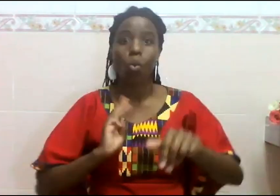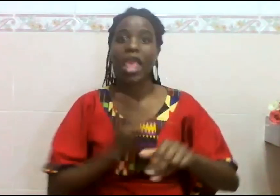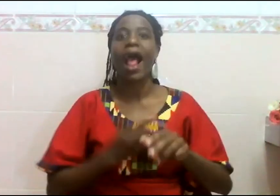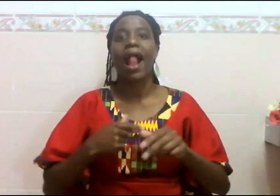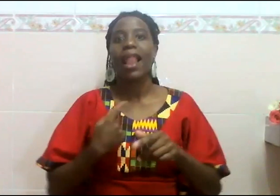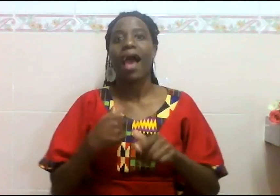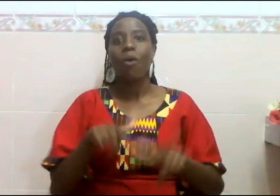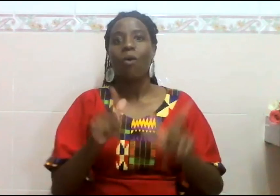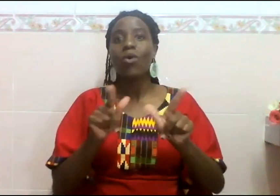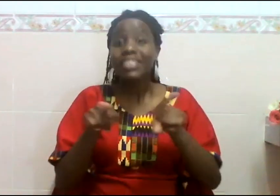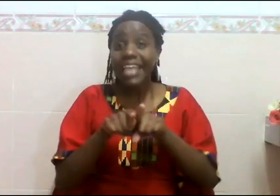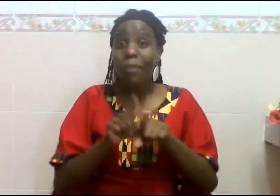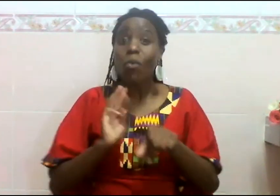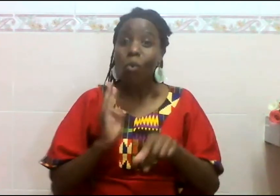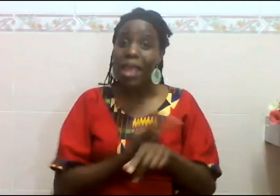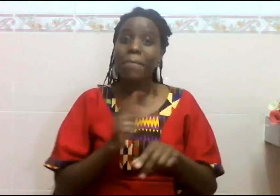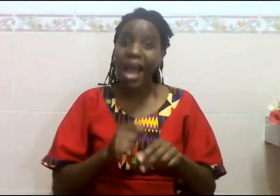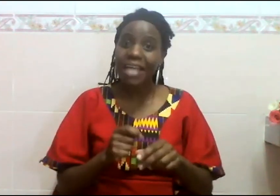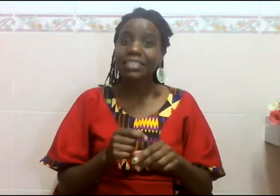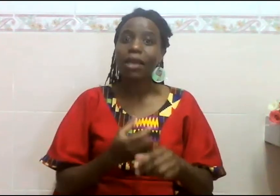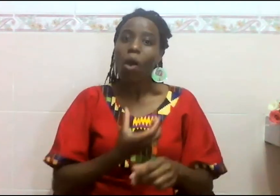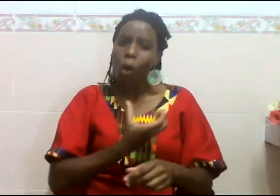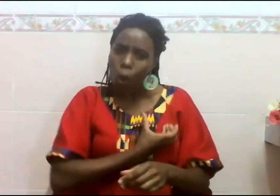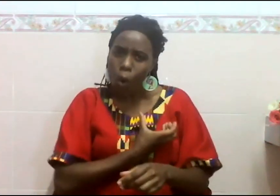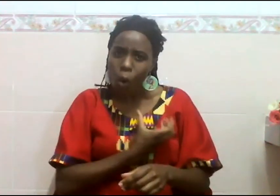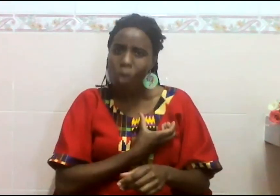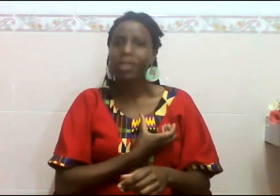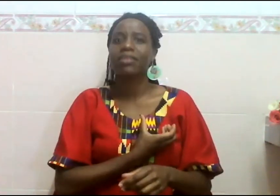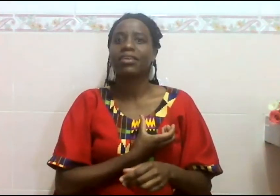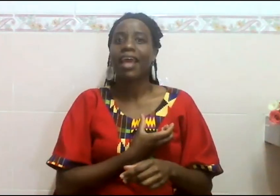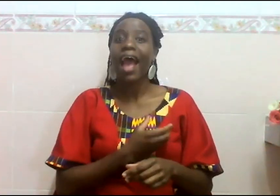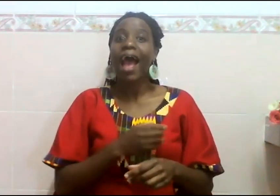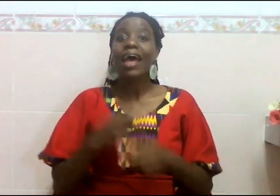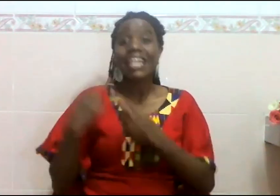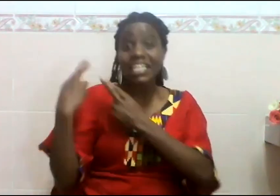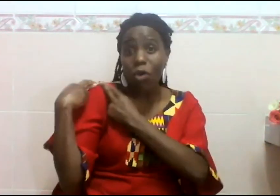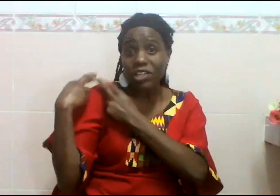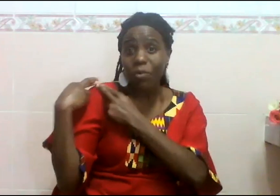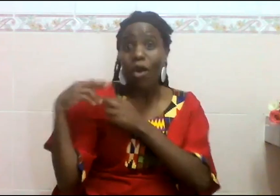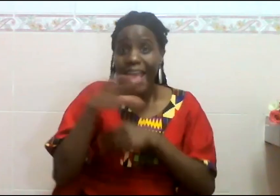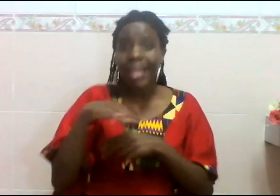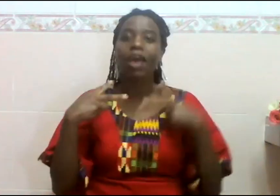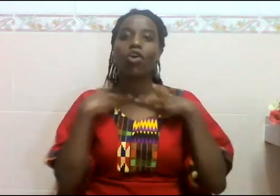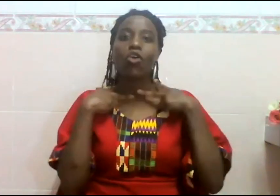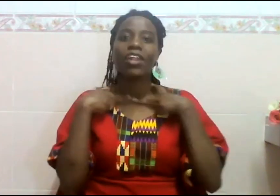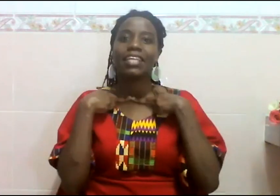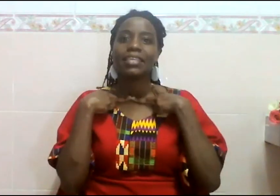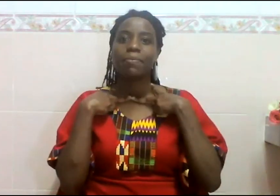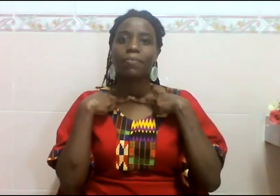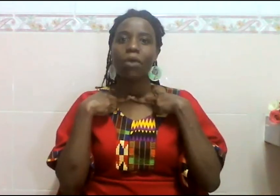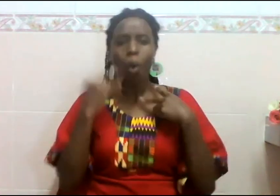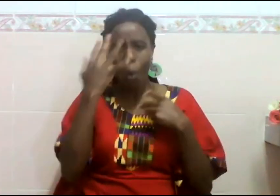We need to also embrace that we are playing a part in ensuring that this colonialism goes